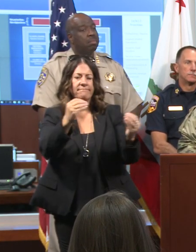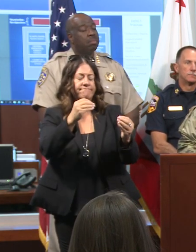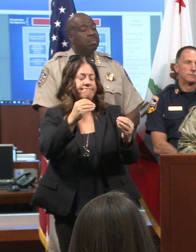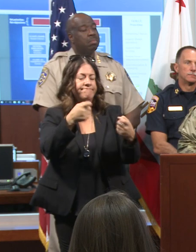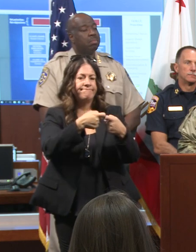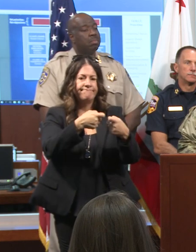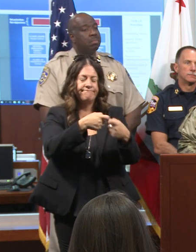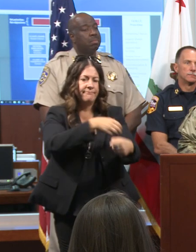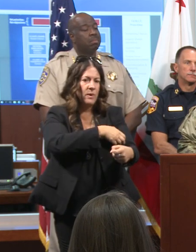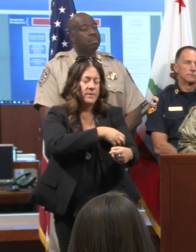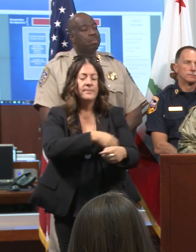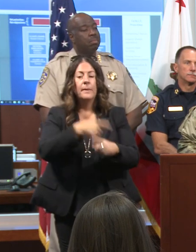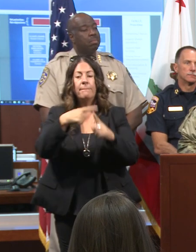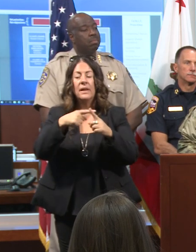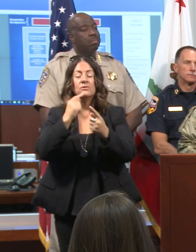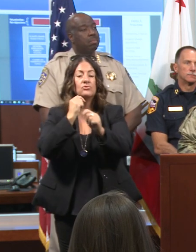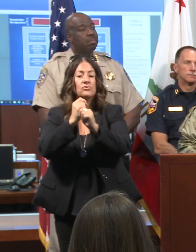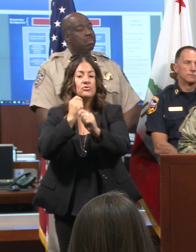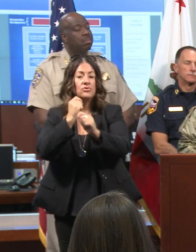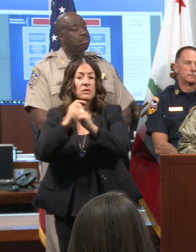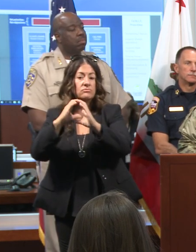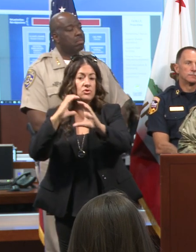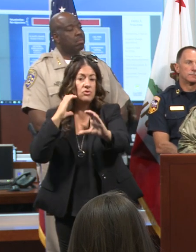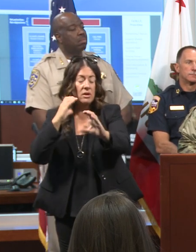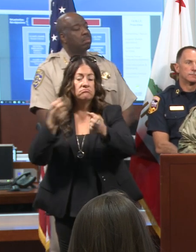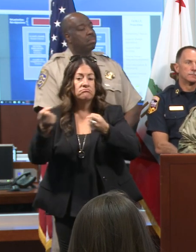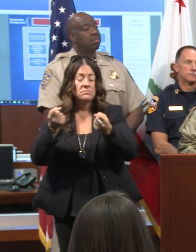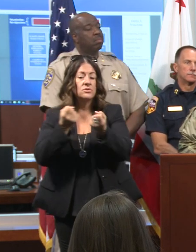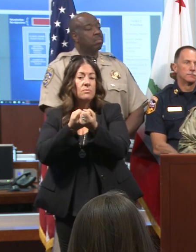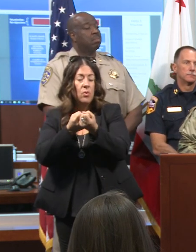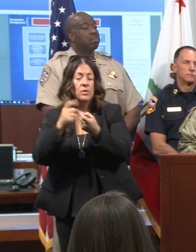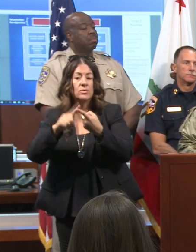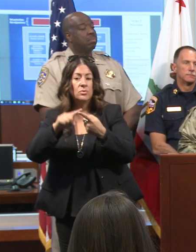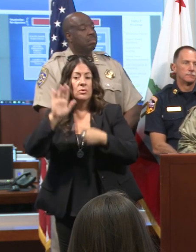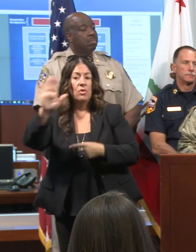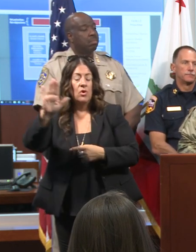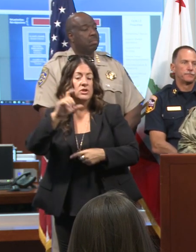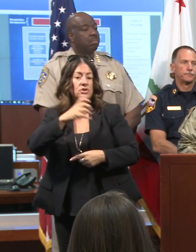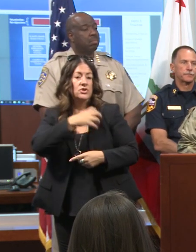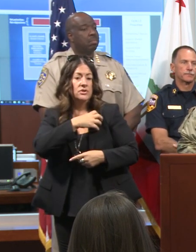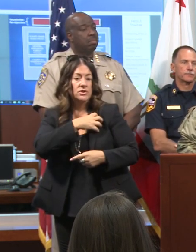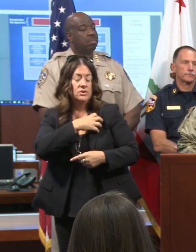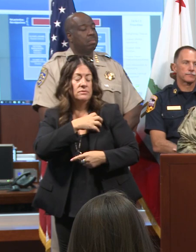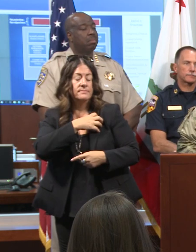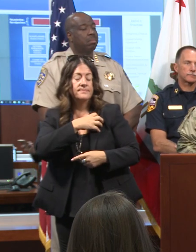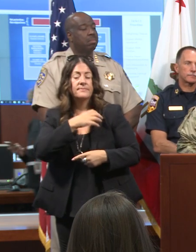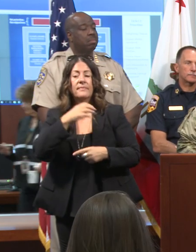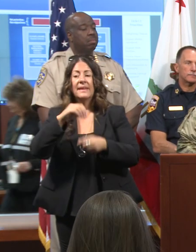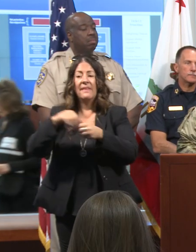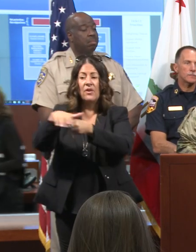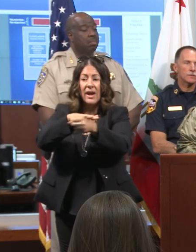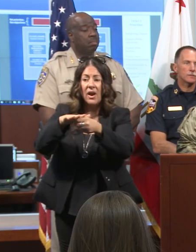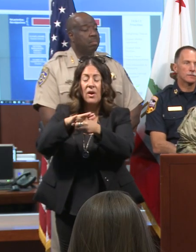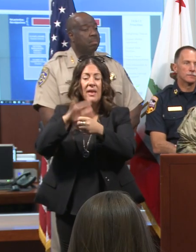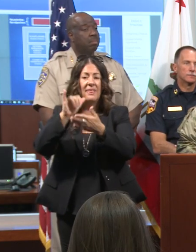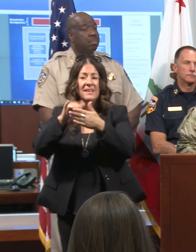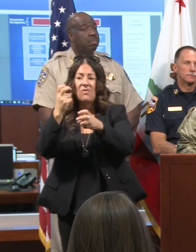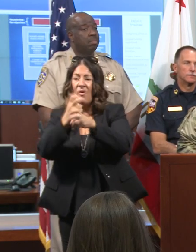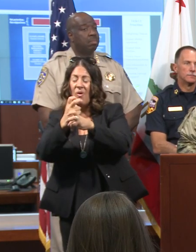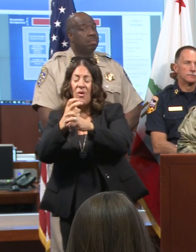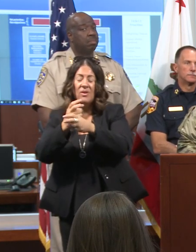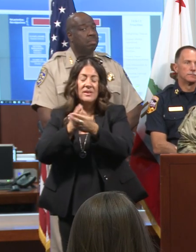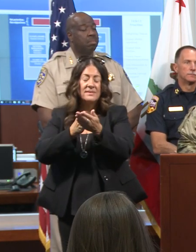providing truck transportation support to the Sonoma County Sheriff to enable them to get into areas that are otherwise